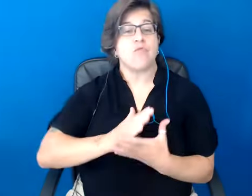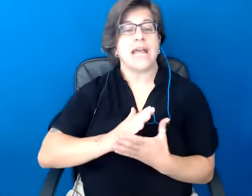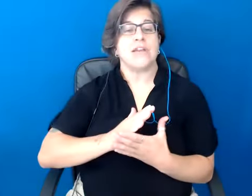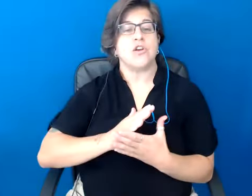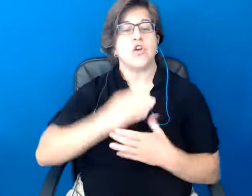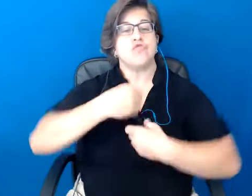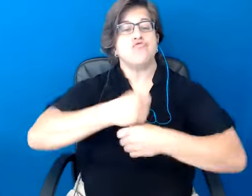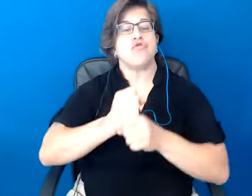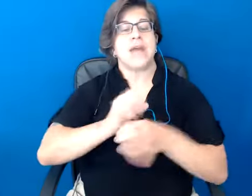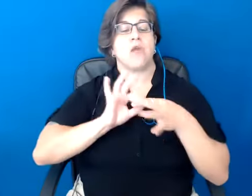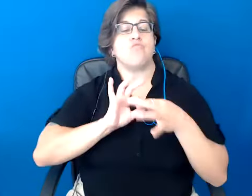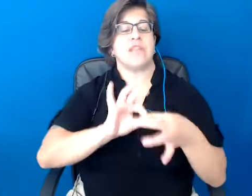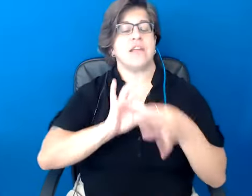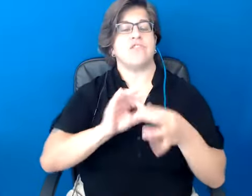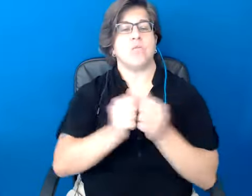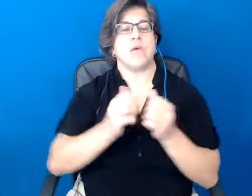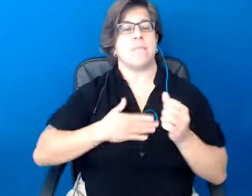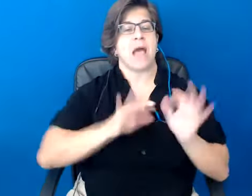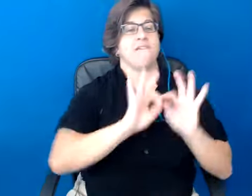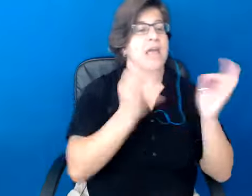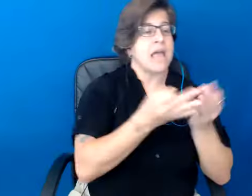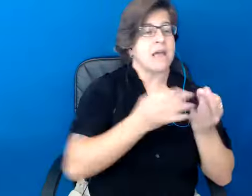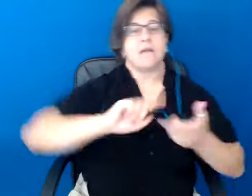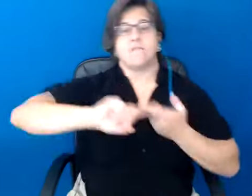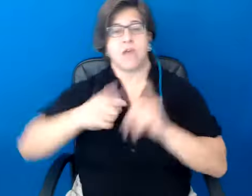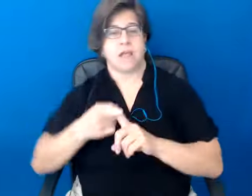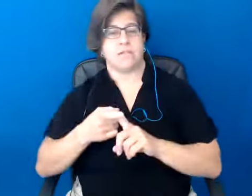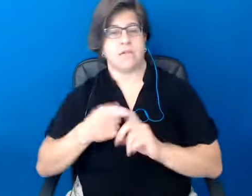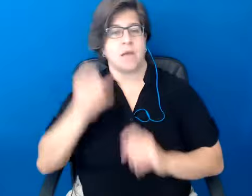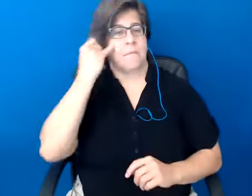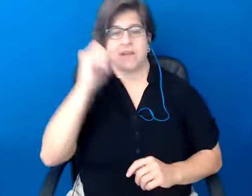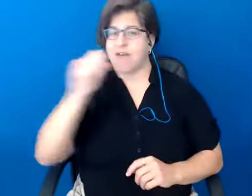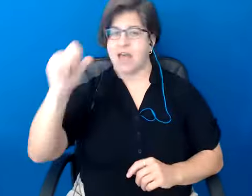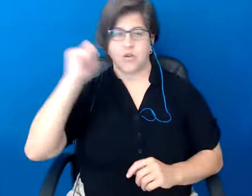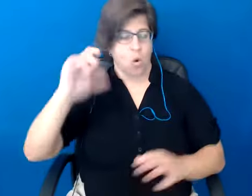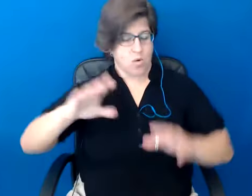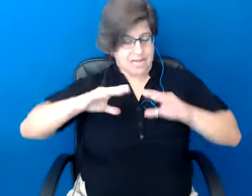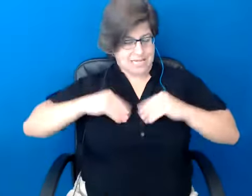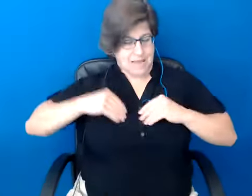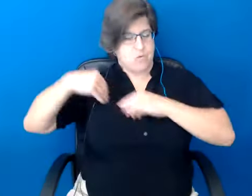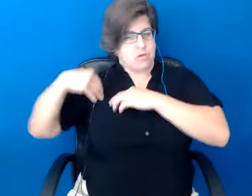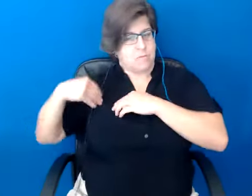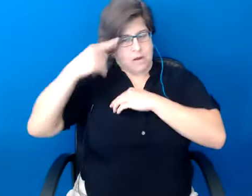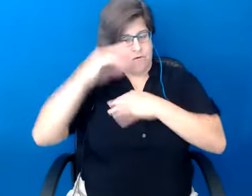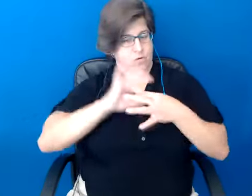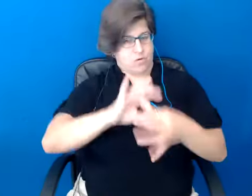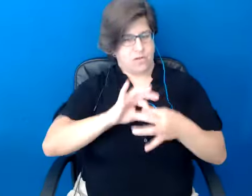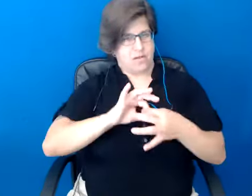My personal relationships, I have an inherent right to create a relationship with my family or with my